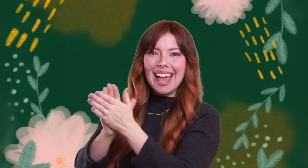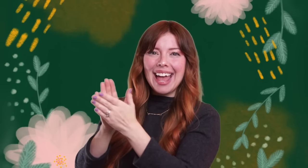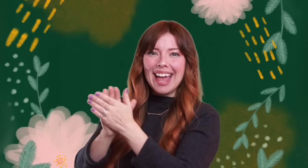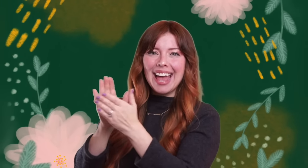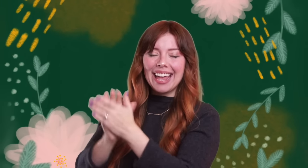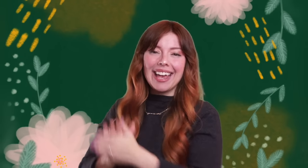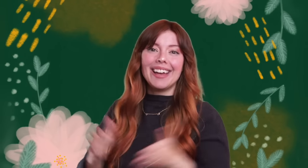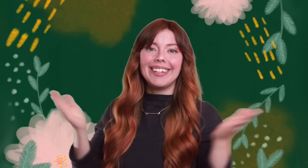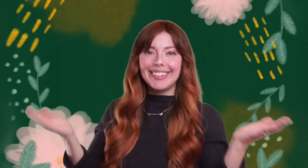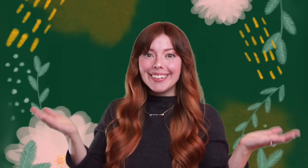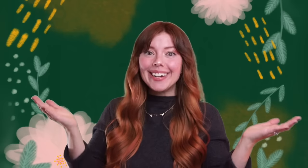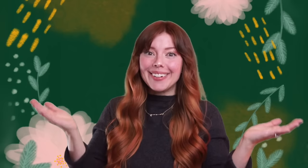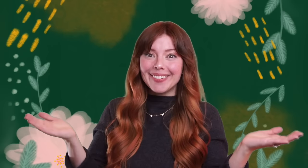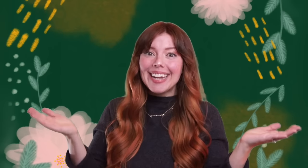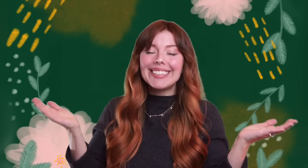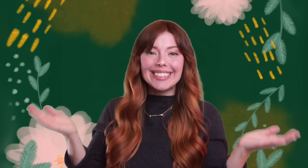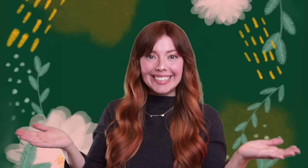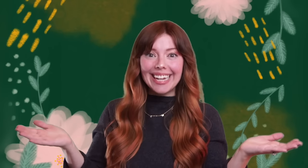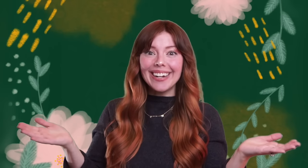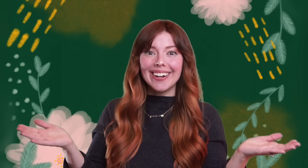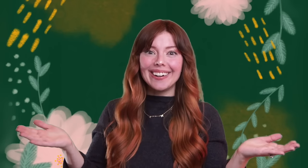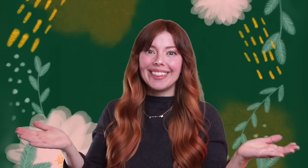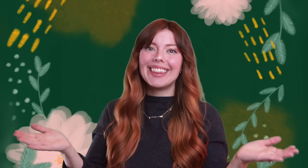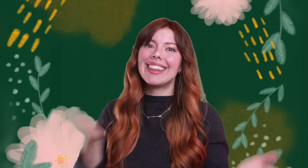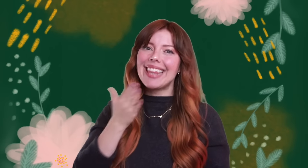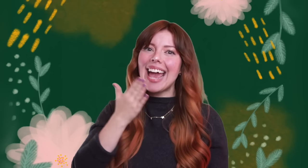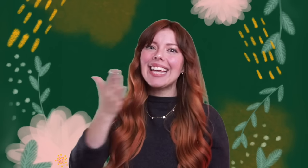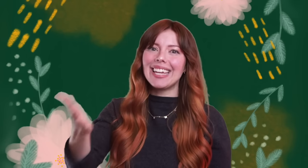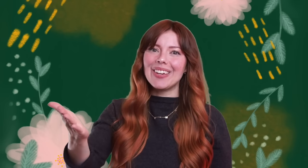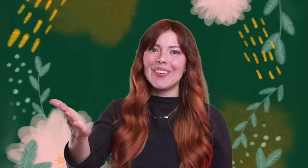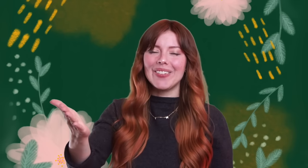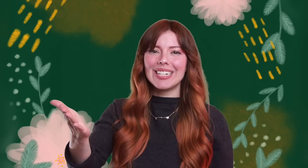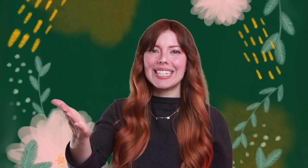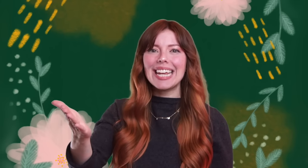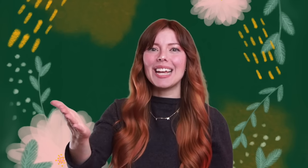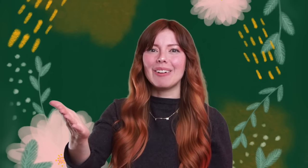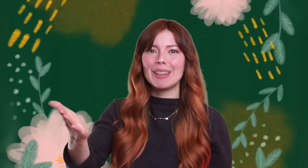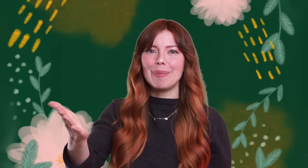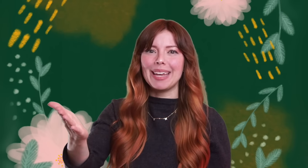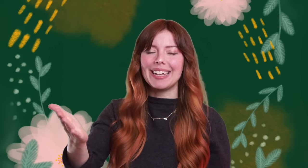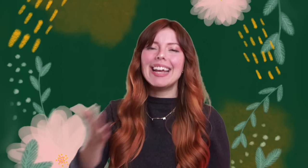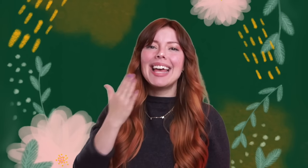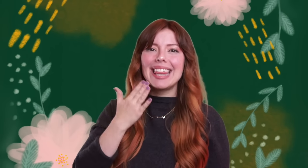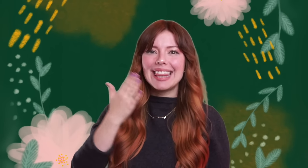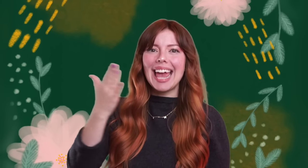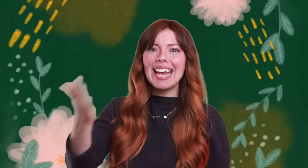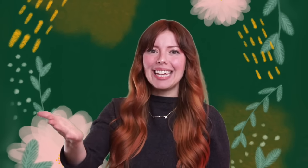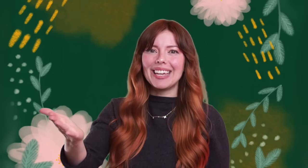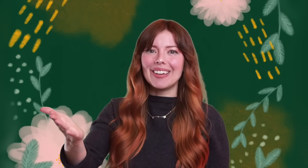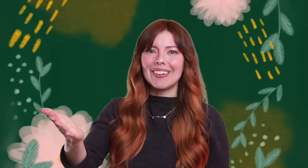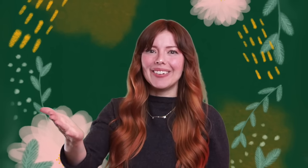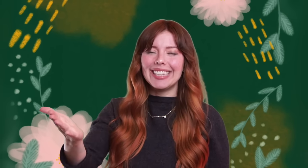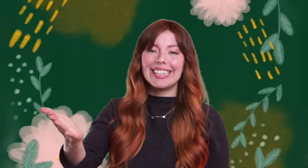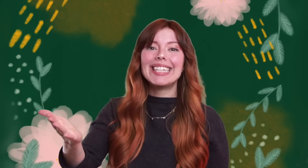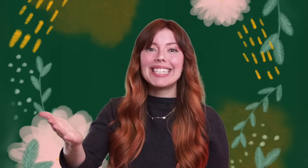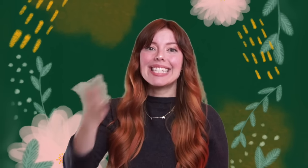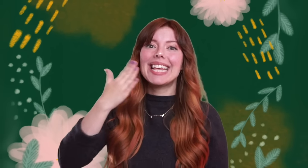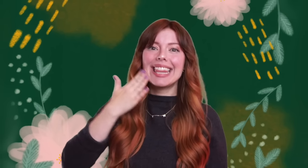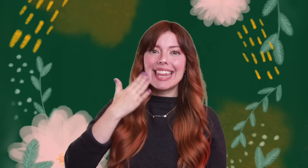Yay! You're a great singer. Thank you for singing with me. Thank you. This is thank